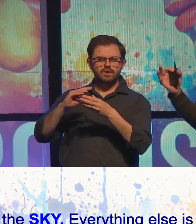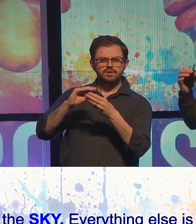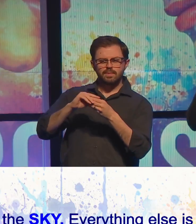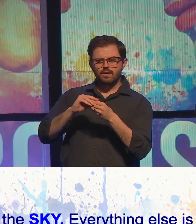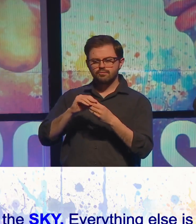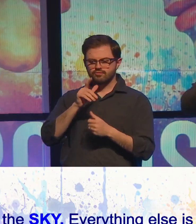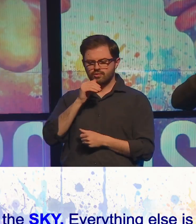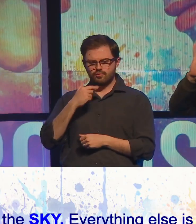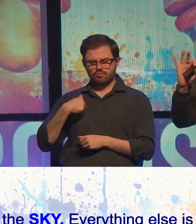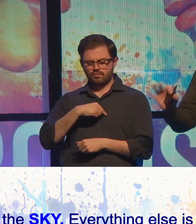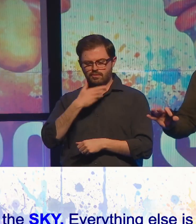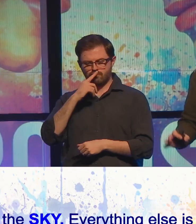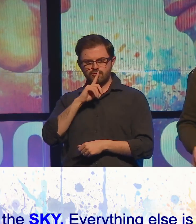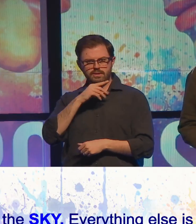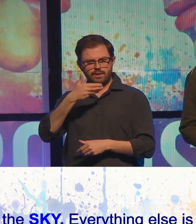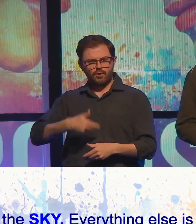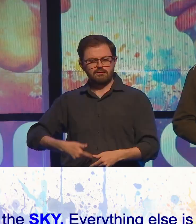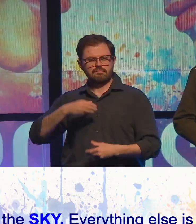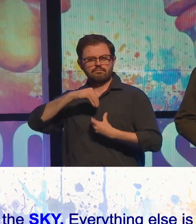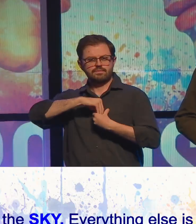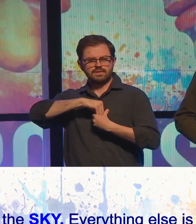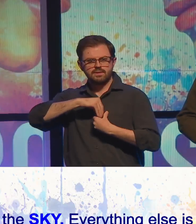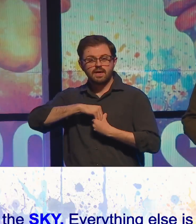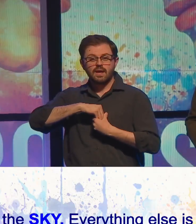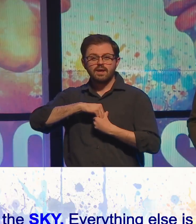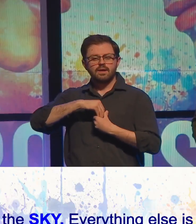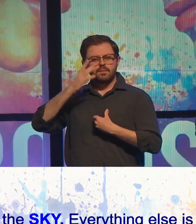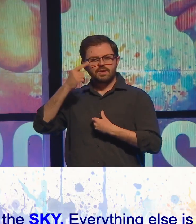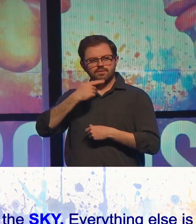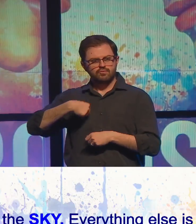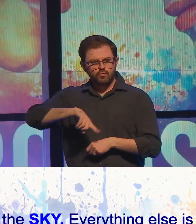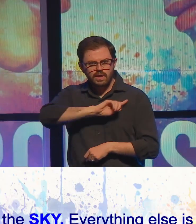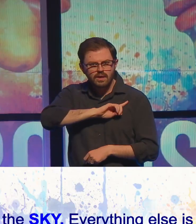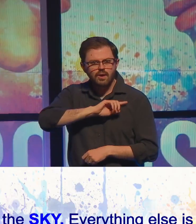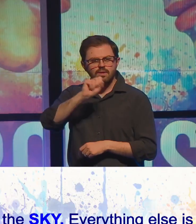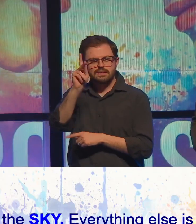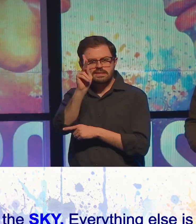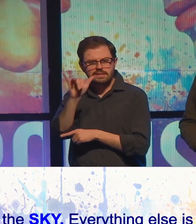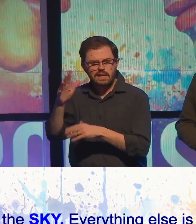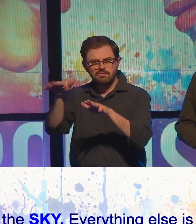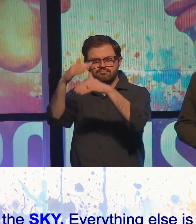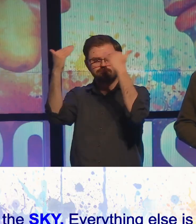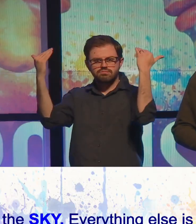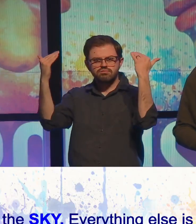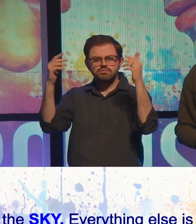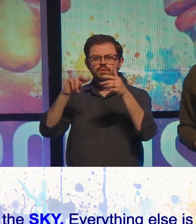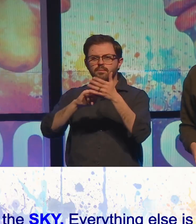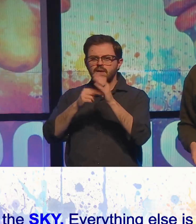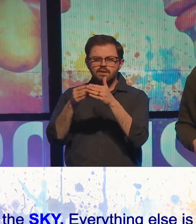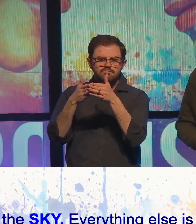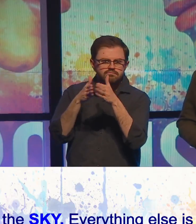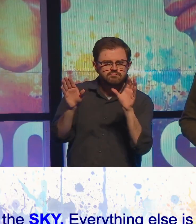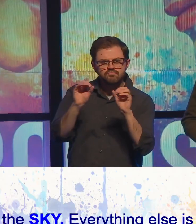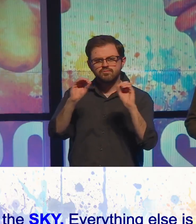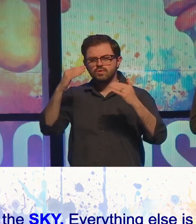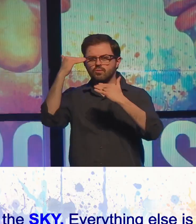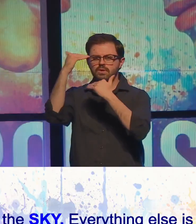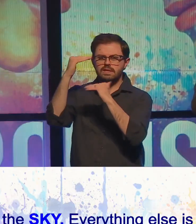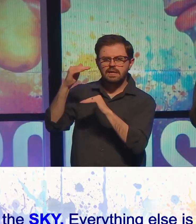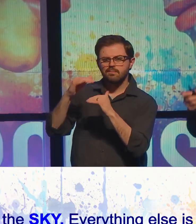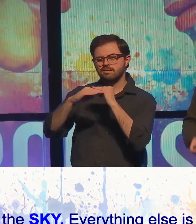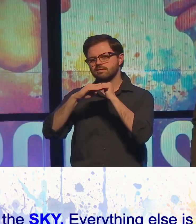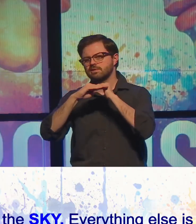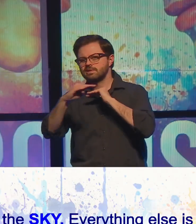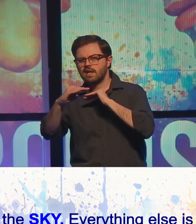it's vast, it's open, it's stable. Emotions and thoughts, external circumstances, people's pain are temporary,